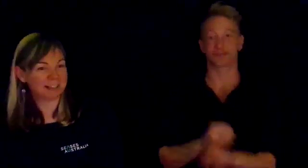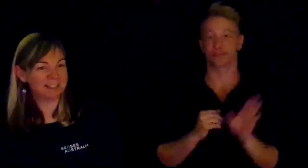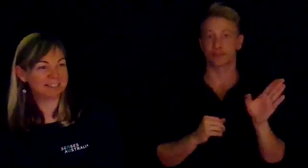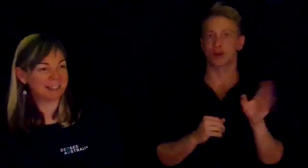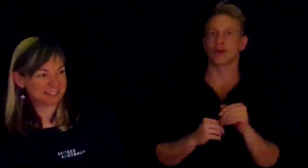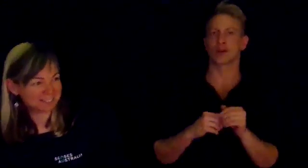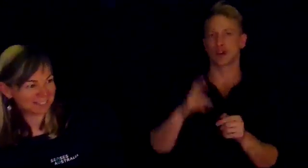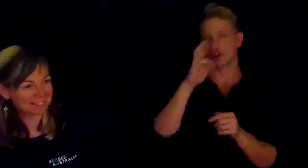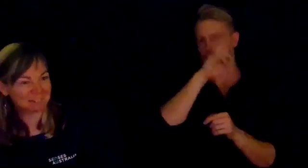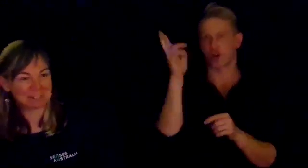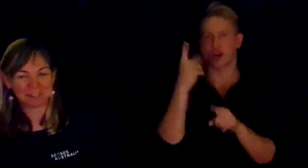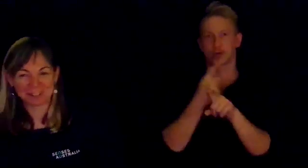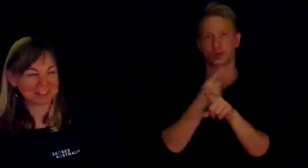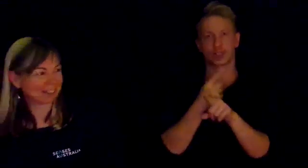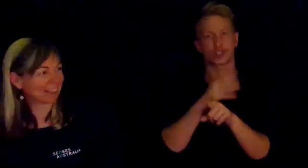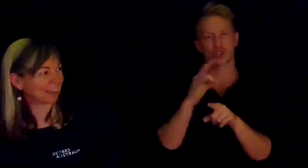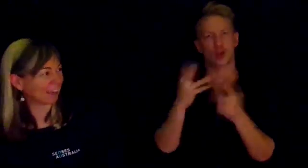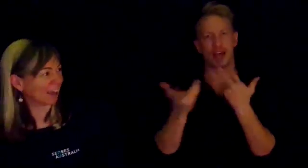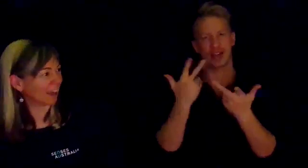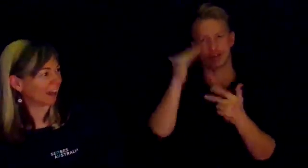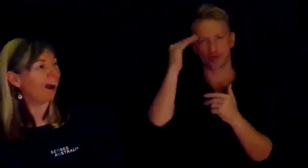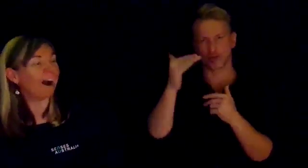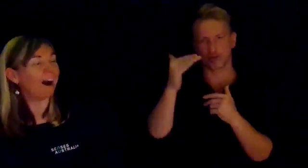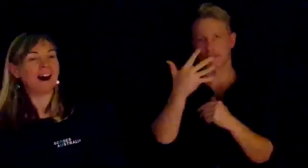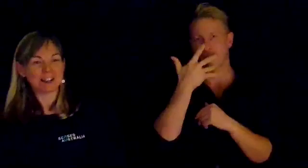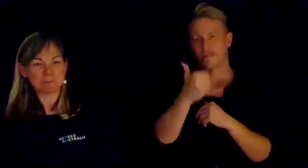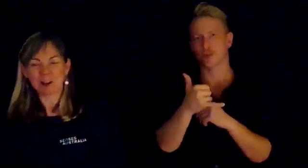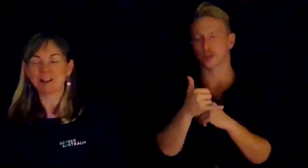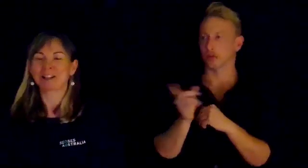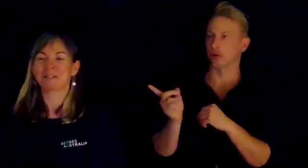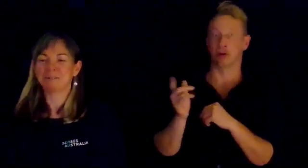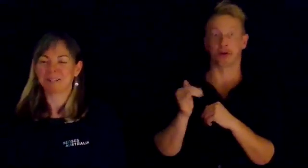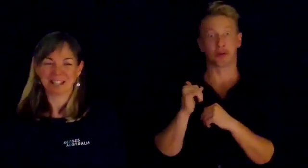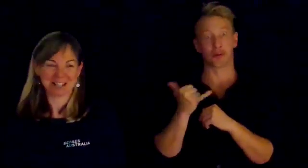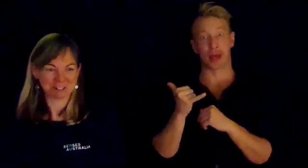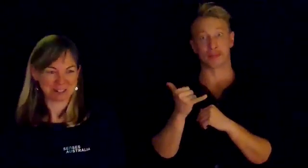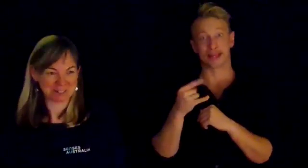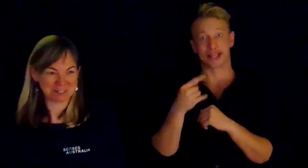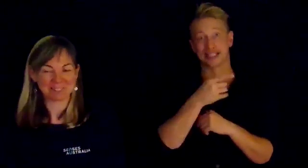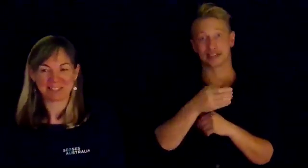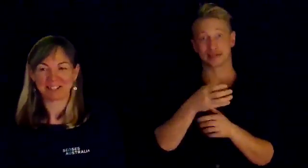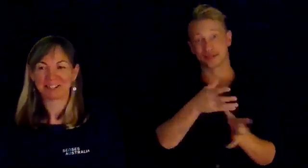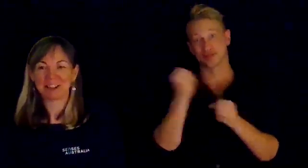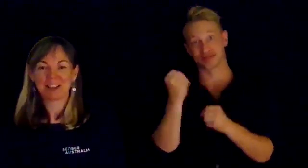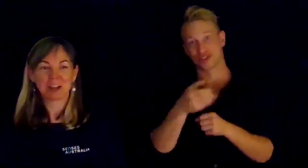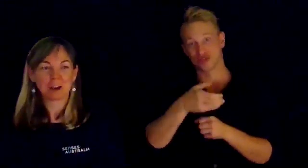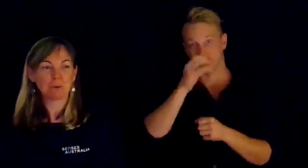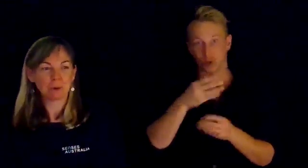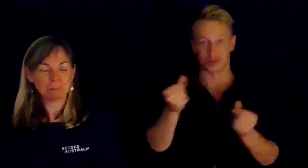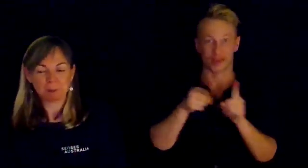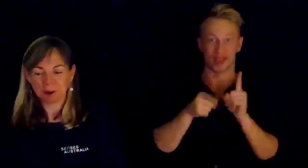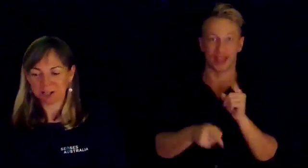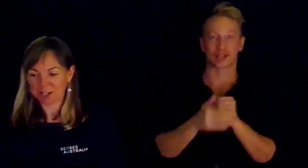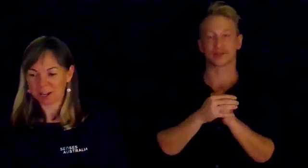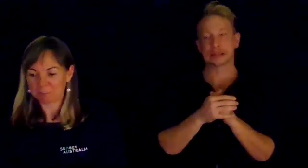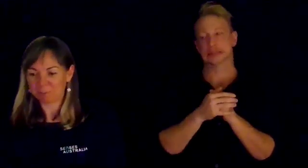Are you still there, Justin? We've got No, he's not in the other room. He might be getting a drink or something.